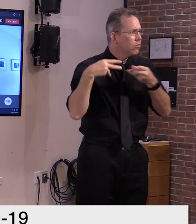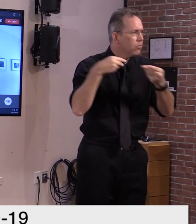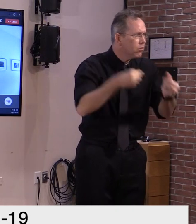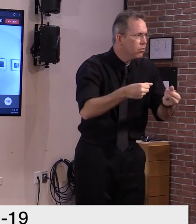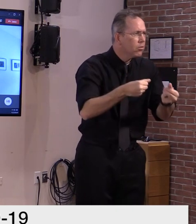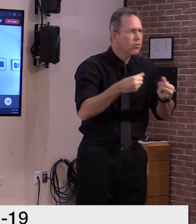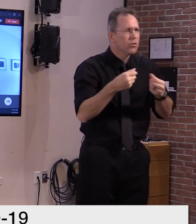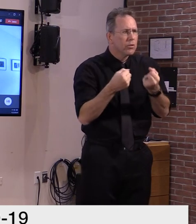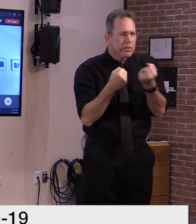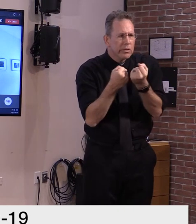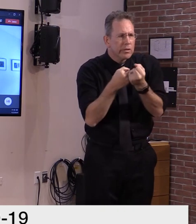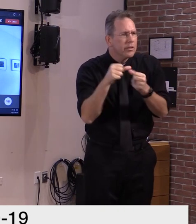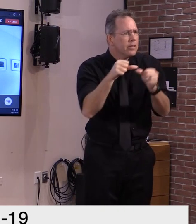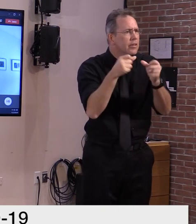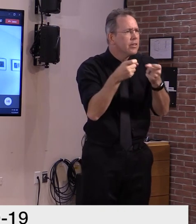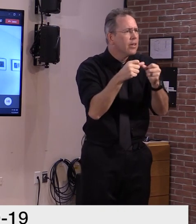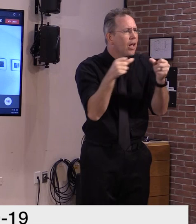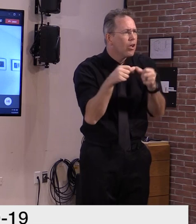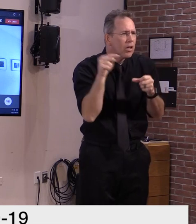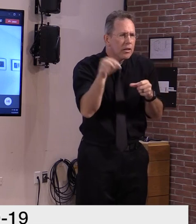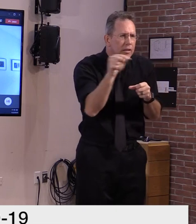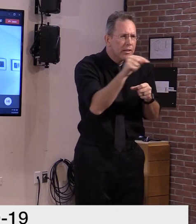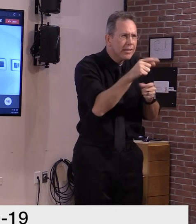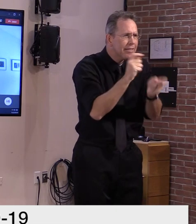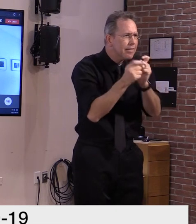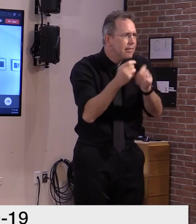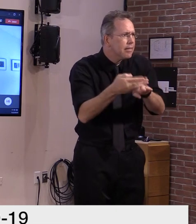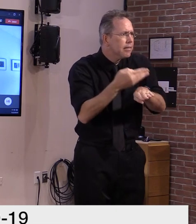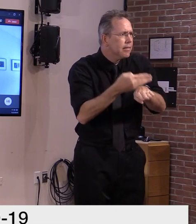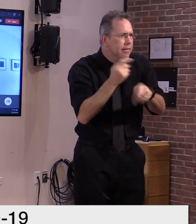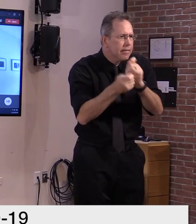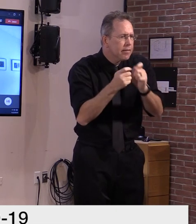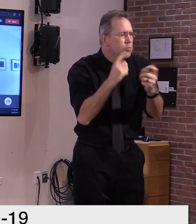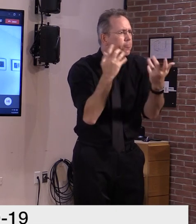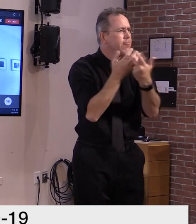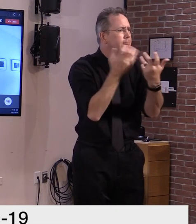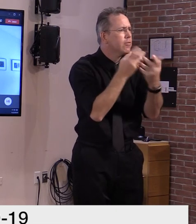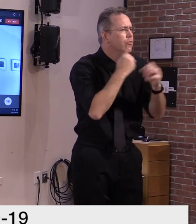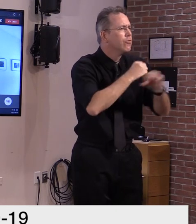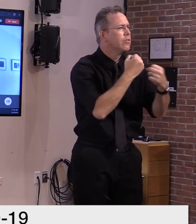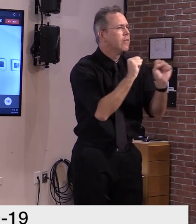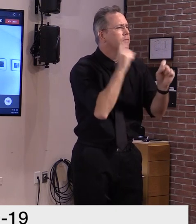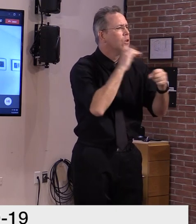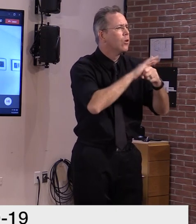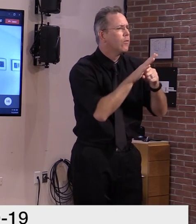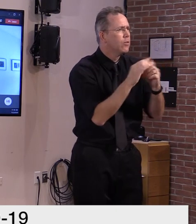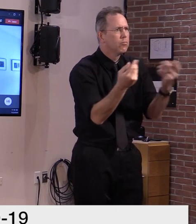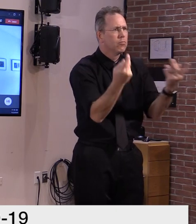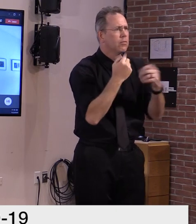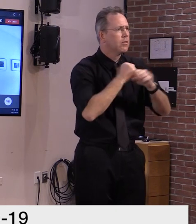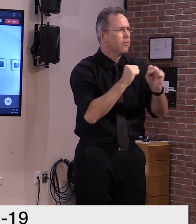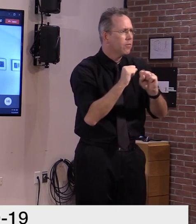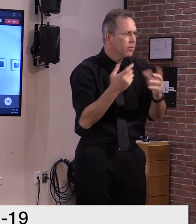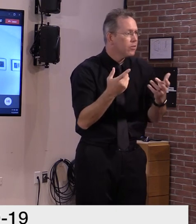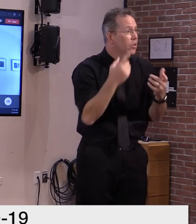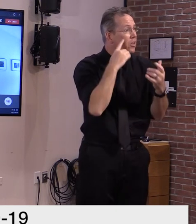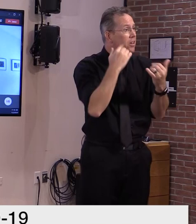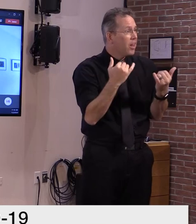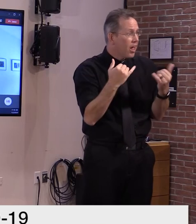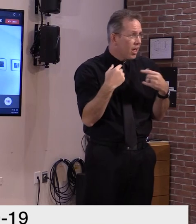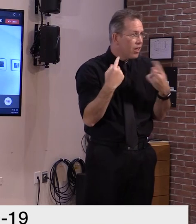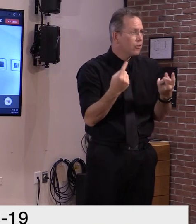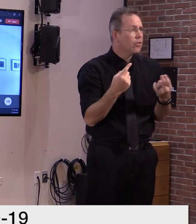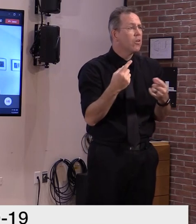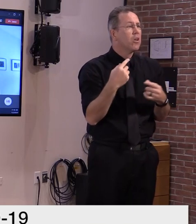improvements to the resort. In light of the fact that we just announced the guidance today, the agency has extended the deadline for that